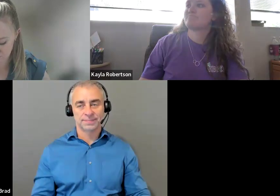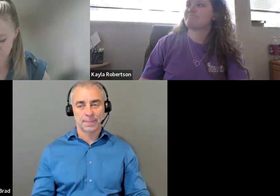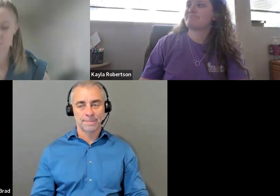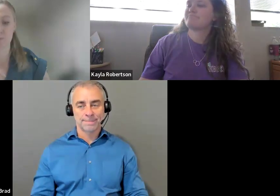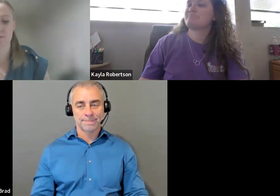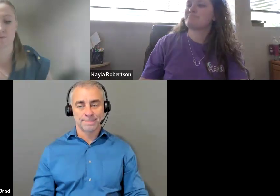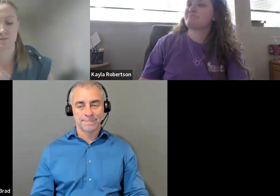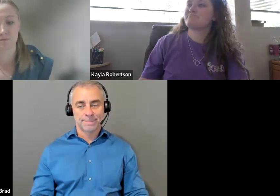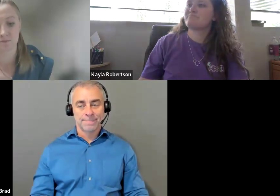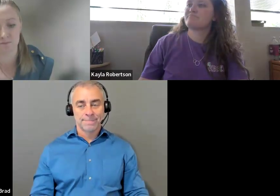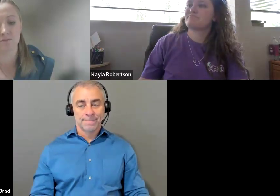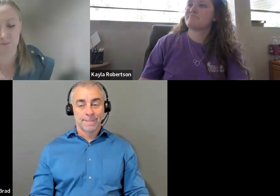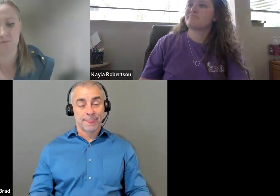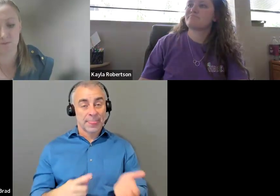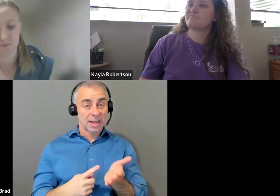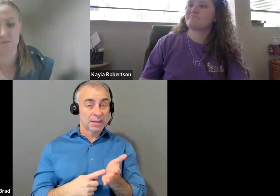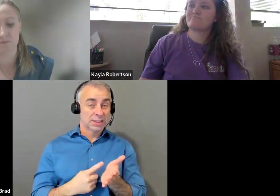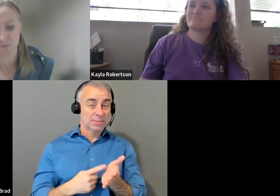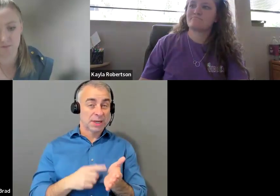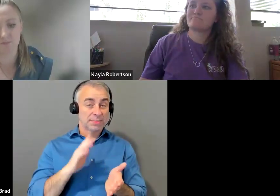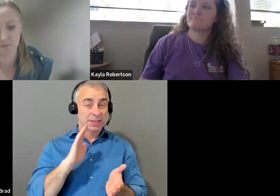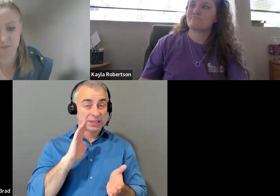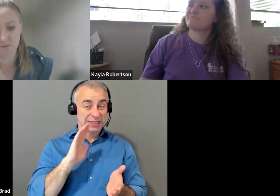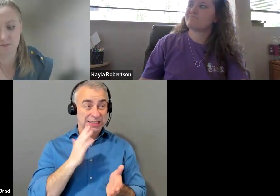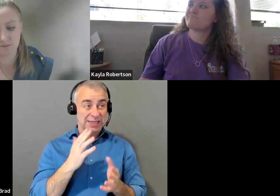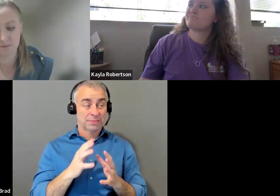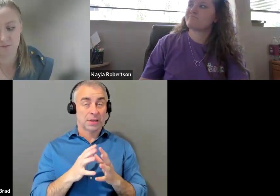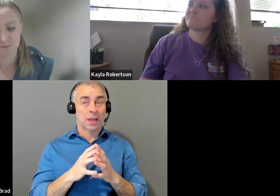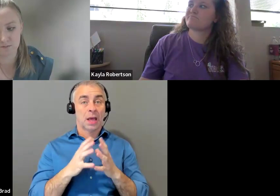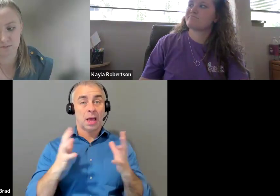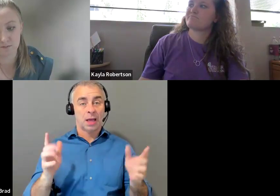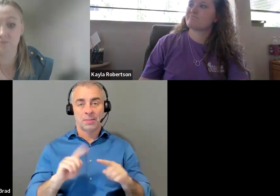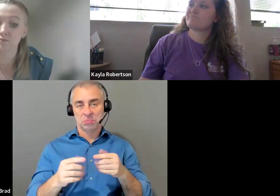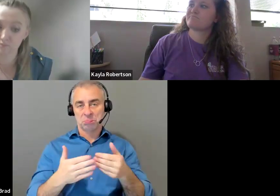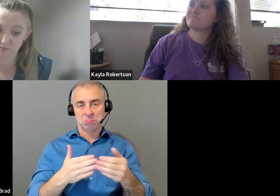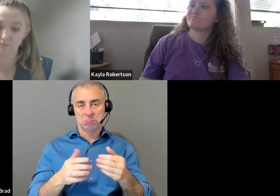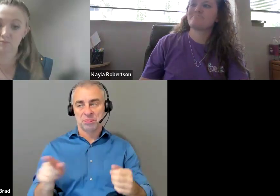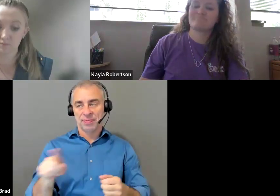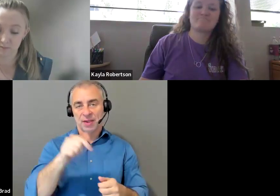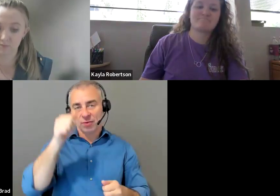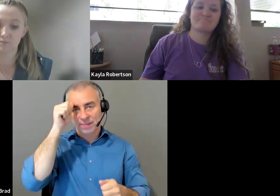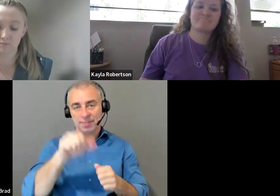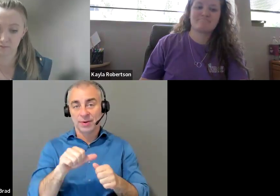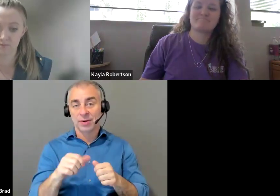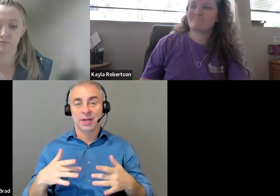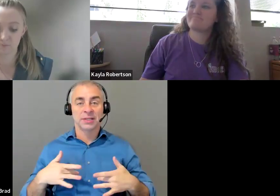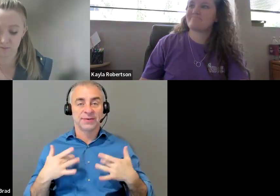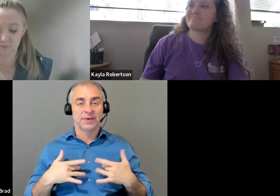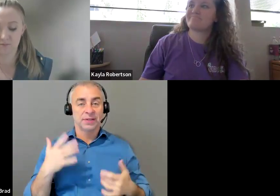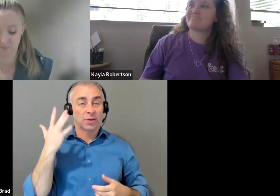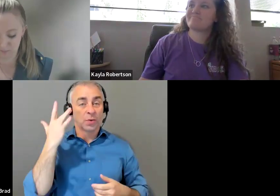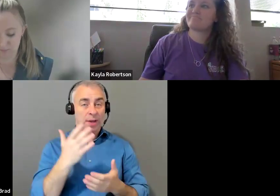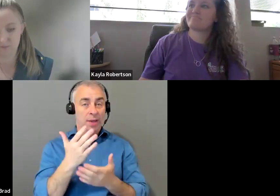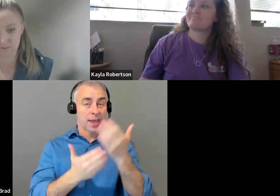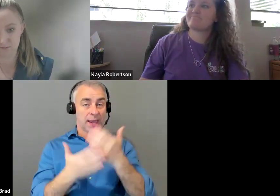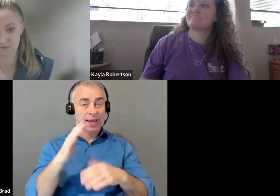It might seem like a lot, but at the same time, they remember the activities because a lot of the hands-on stuff is the stuff